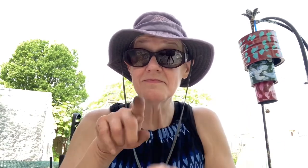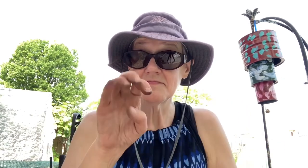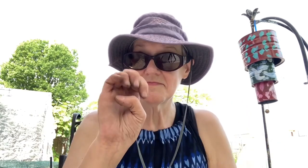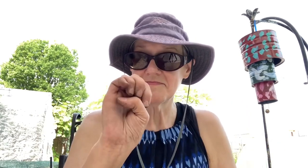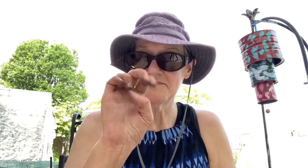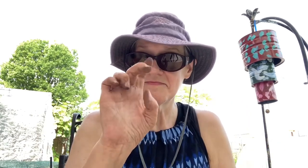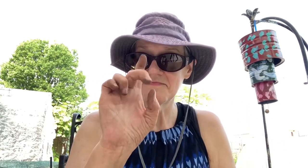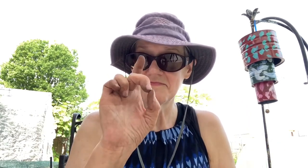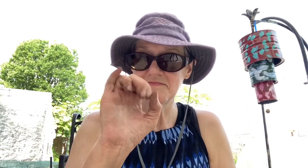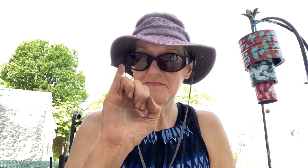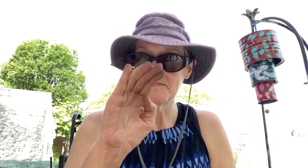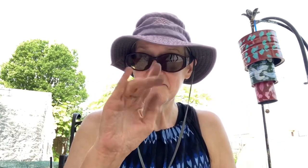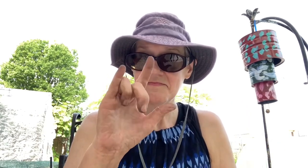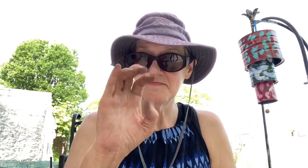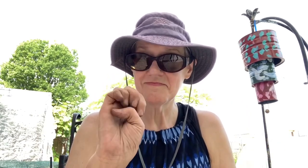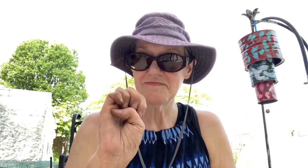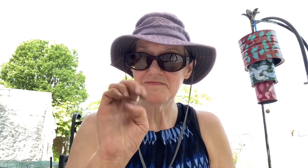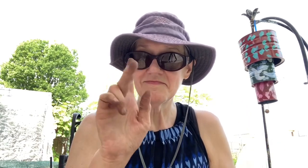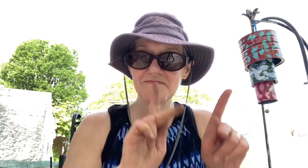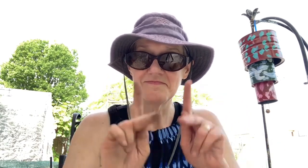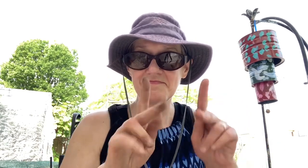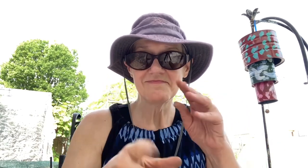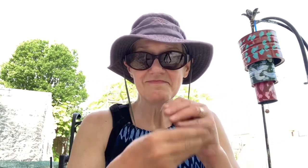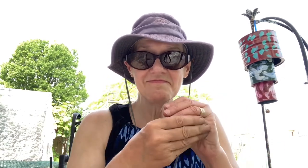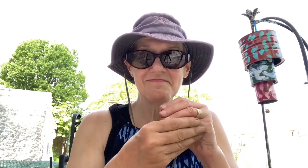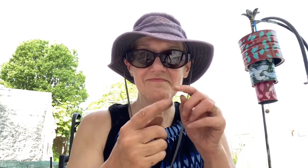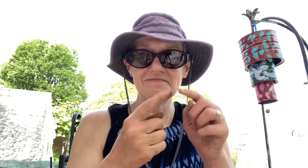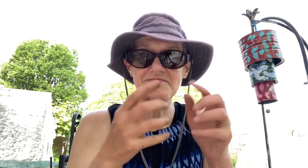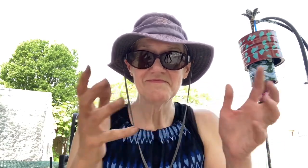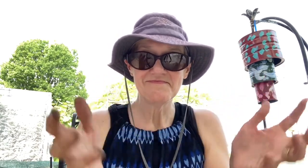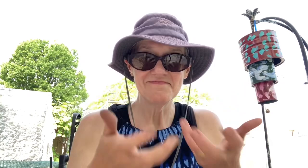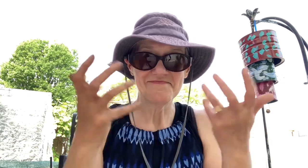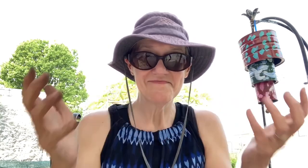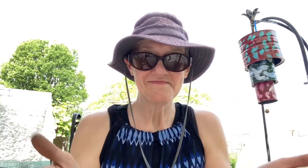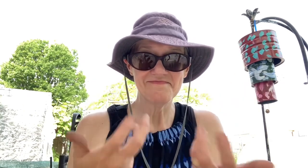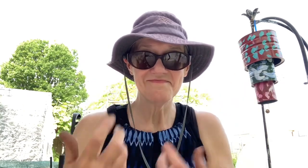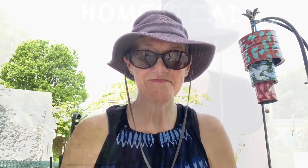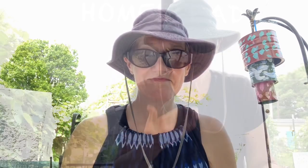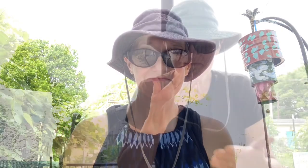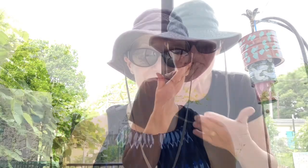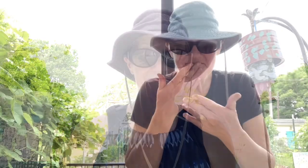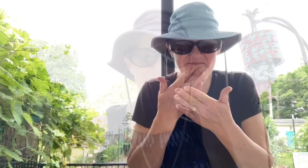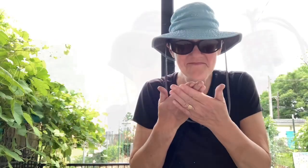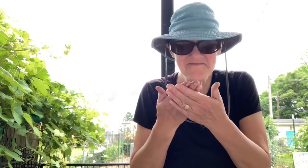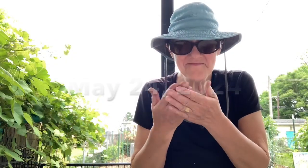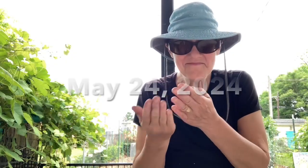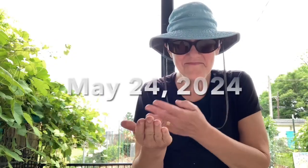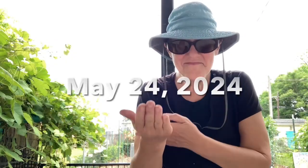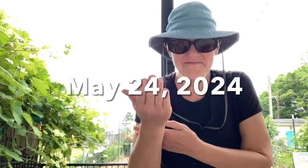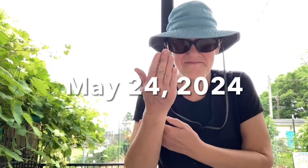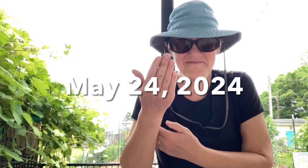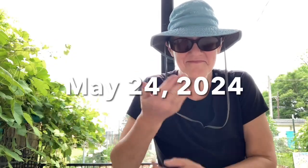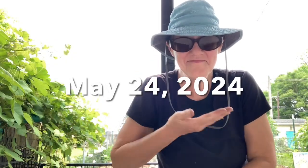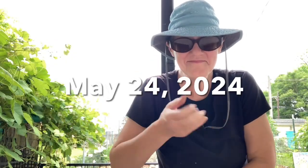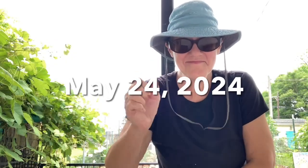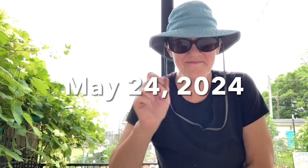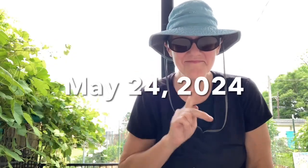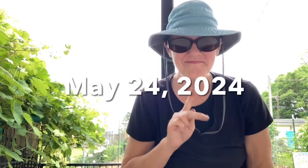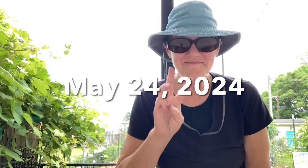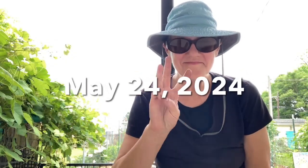and they're edible. People add them to salads. Good morning and welcome back